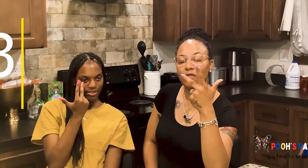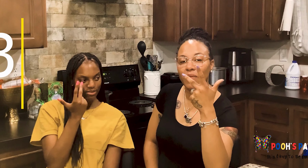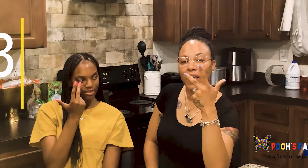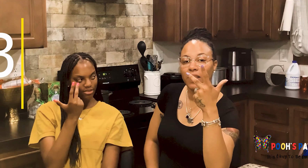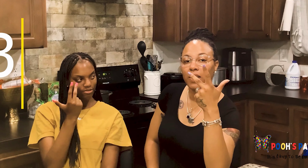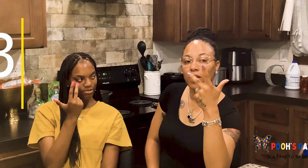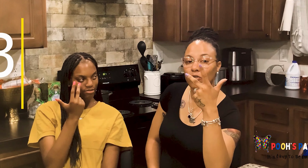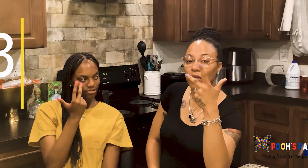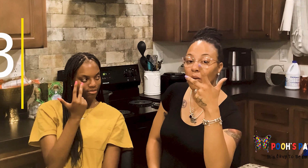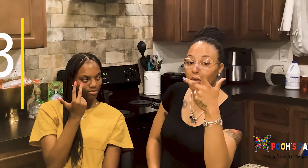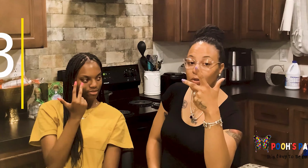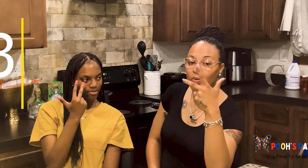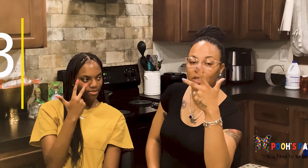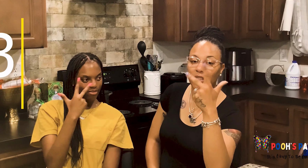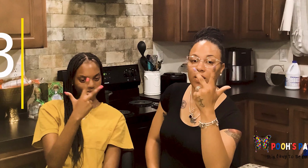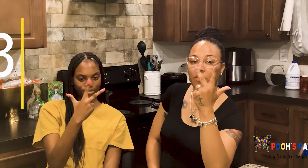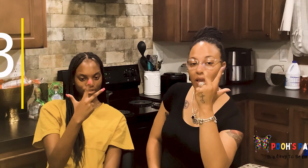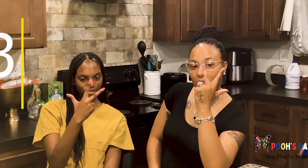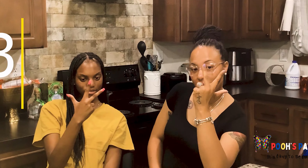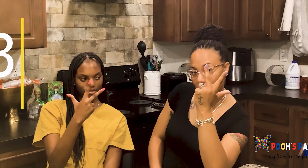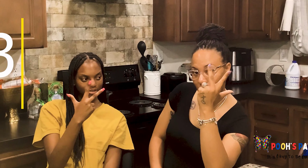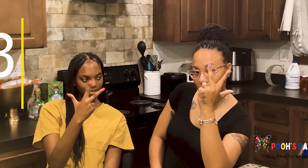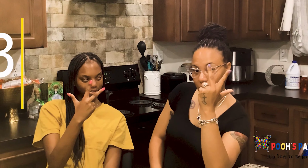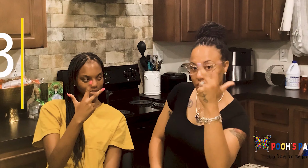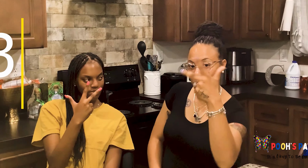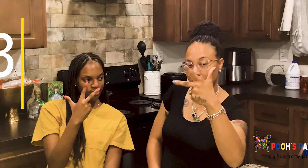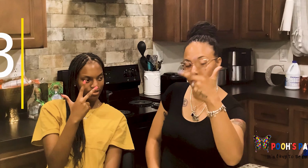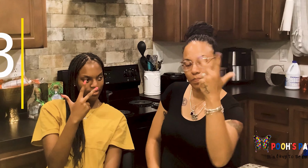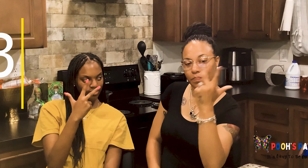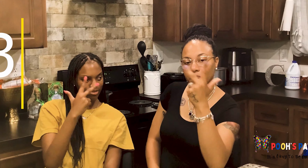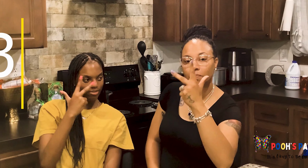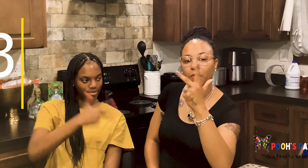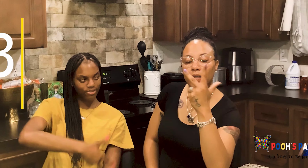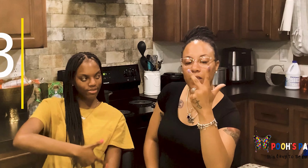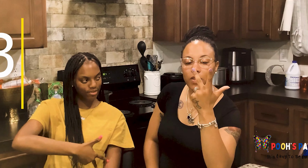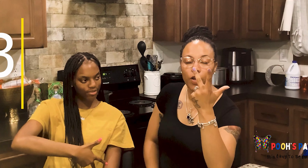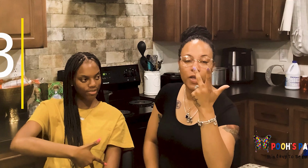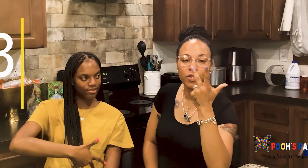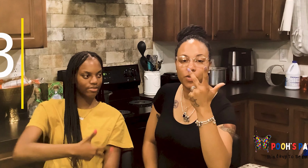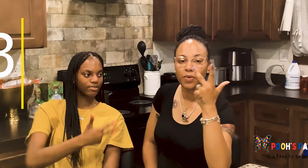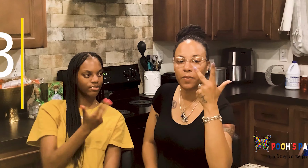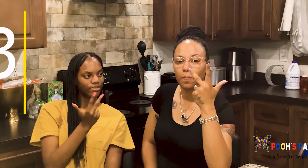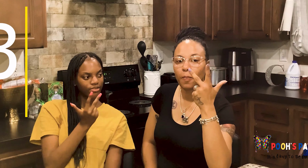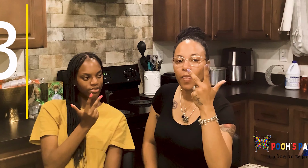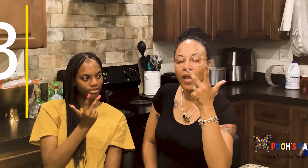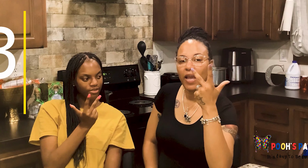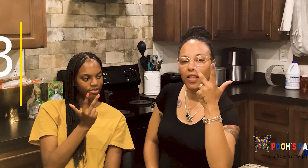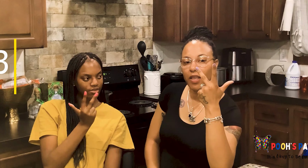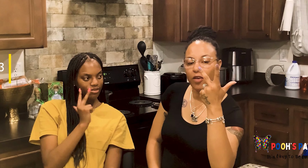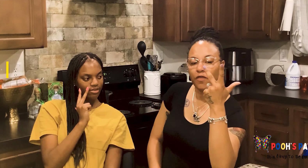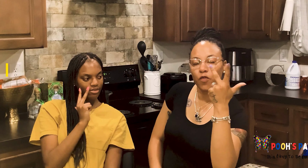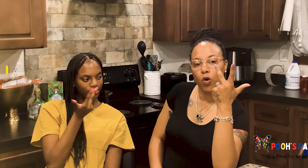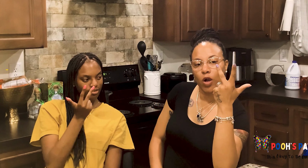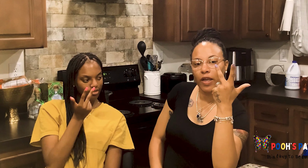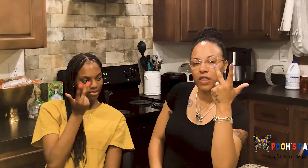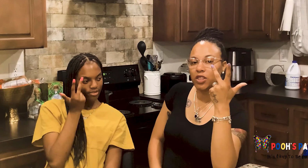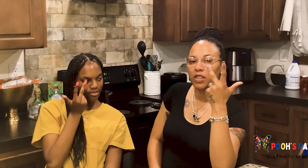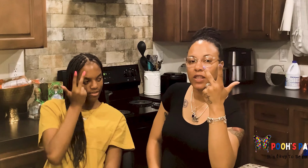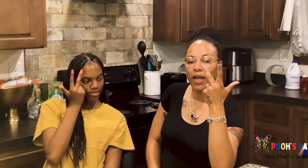made the letter W instead of making the number 3. So here's 3. And then 4 is just like